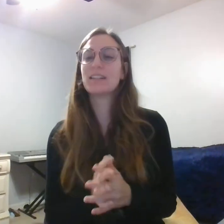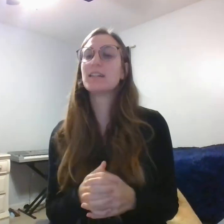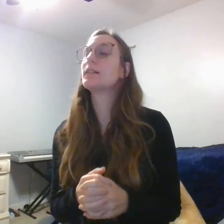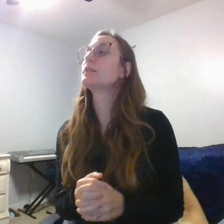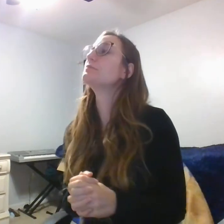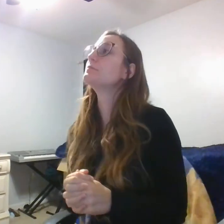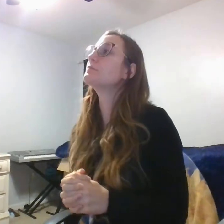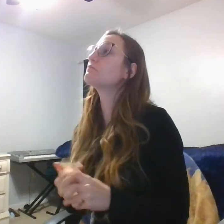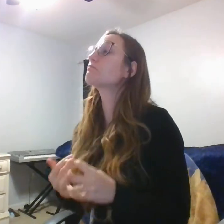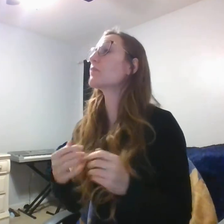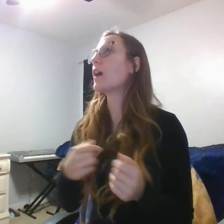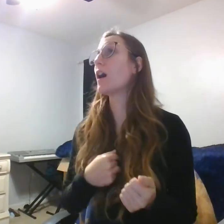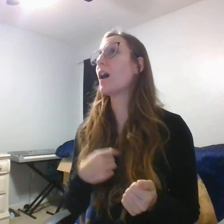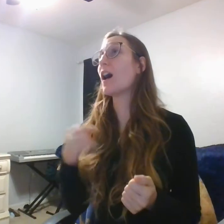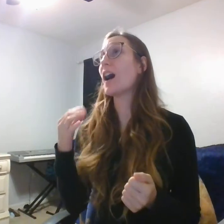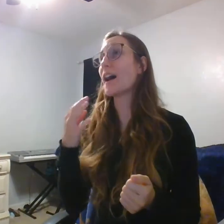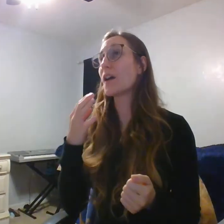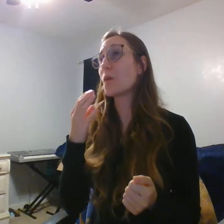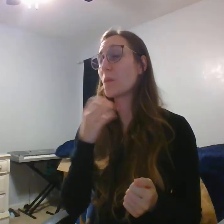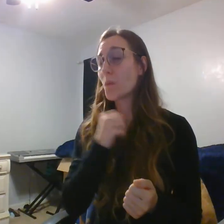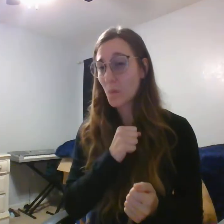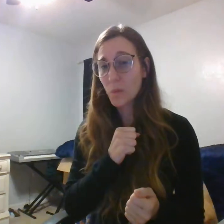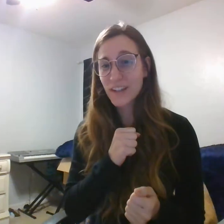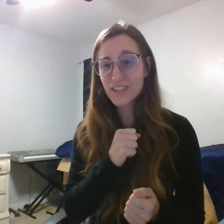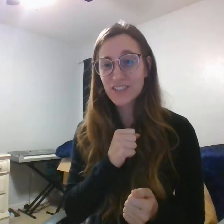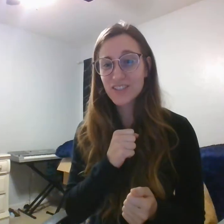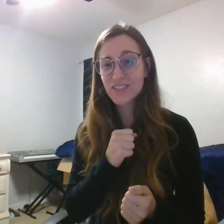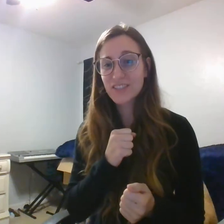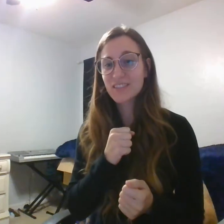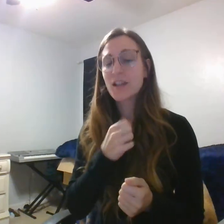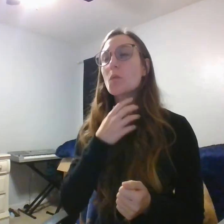I genuinely wish that I heard that question more with people,